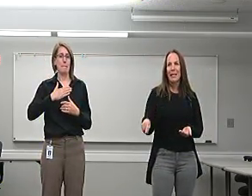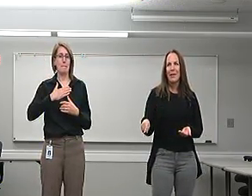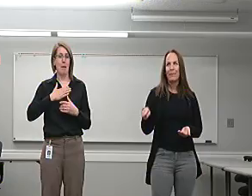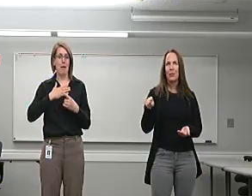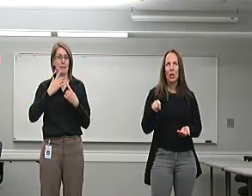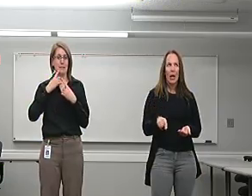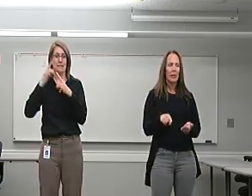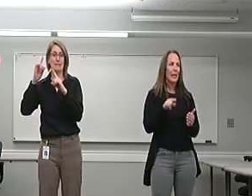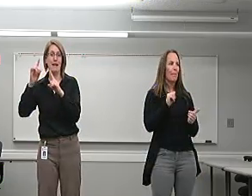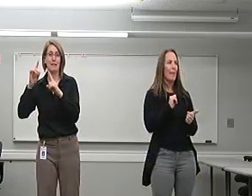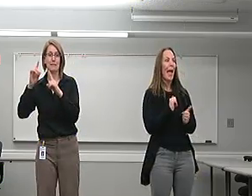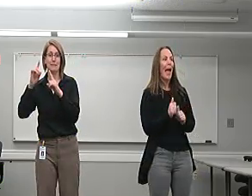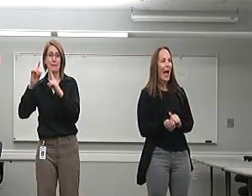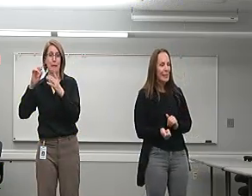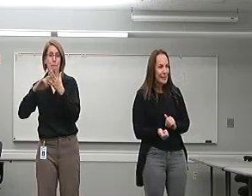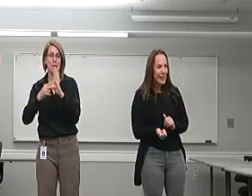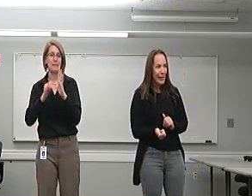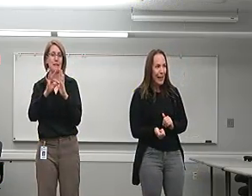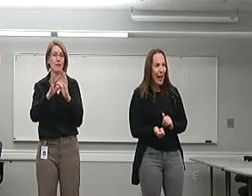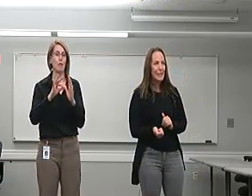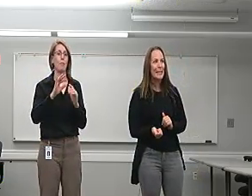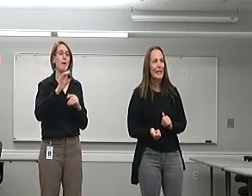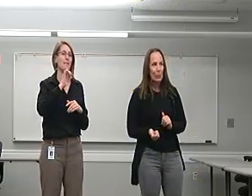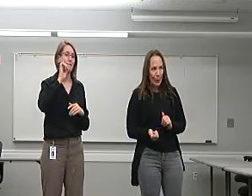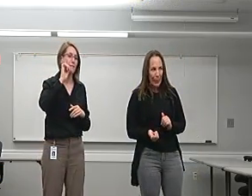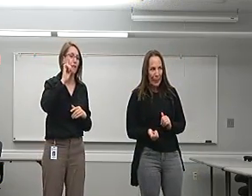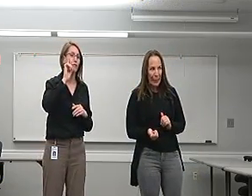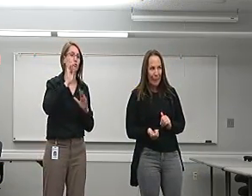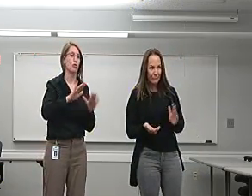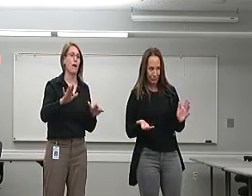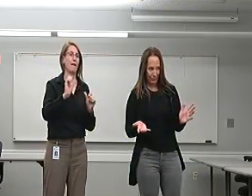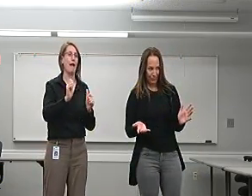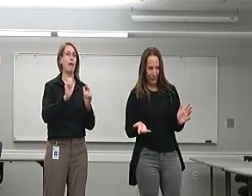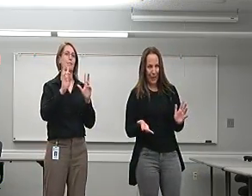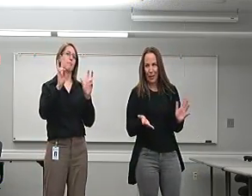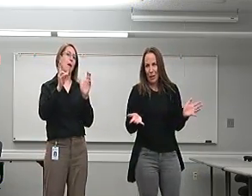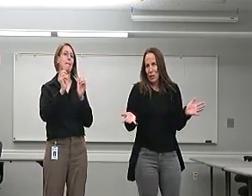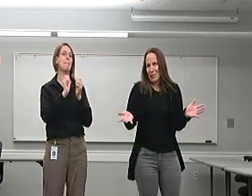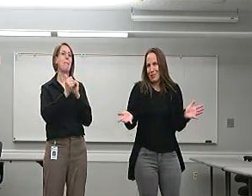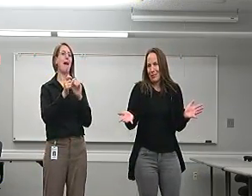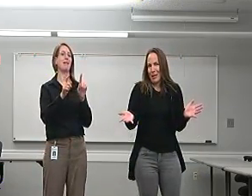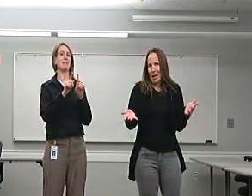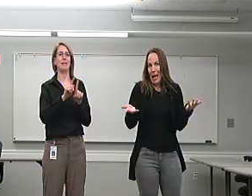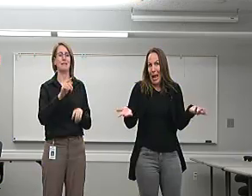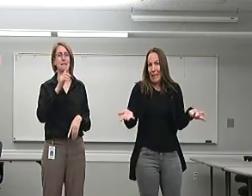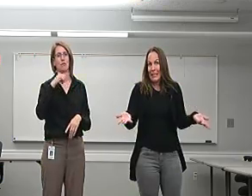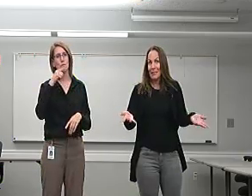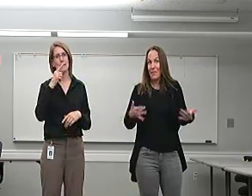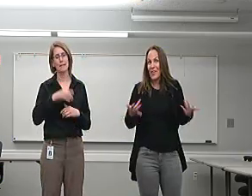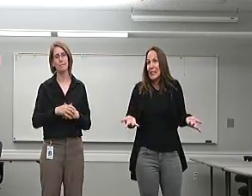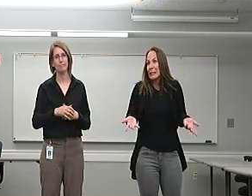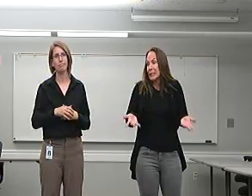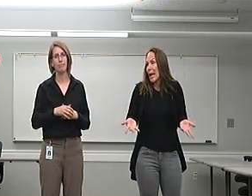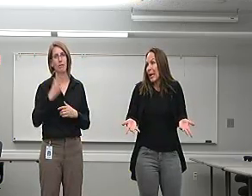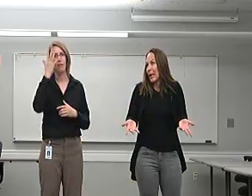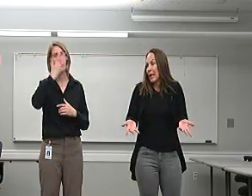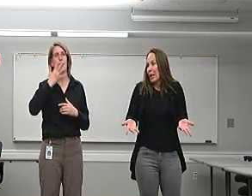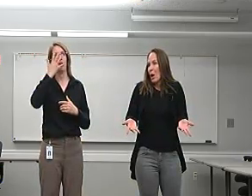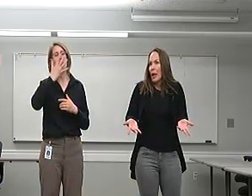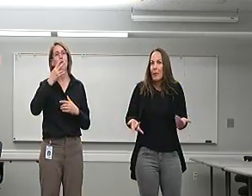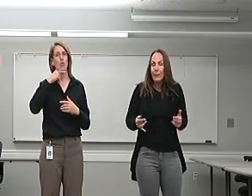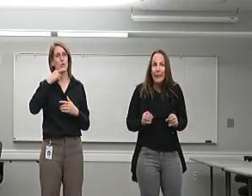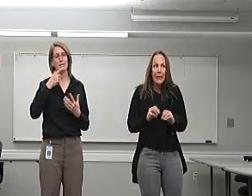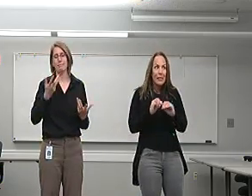can pass as hearing. Okay? I didn't feel like if Leah can